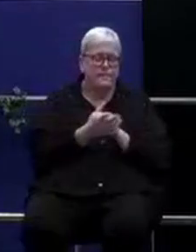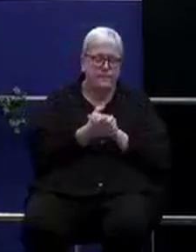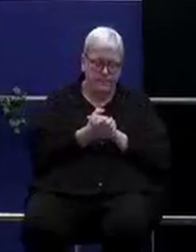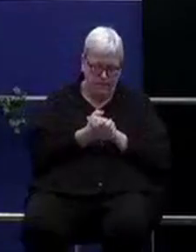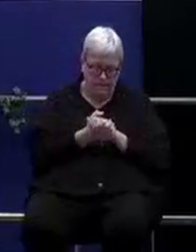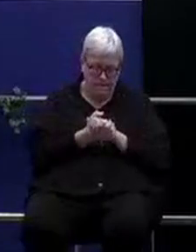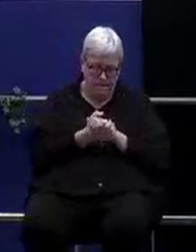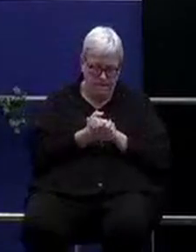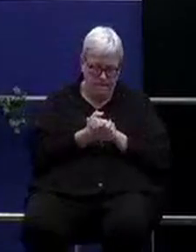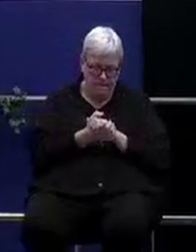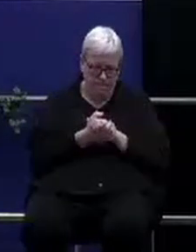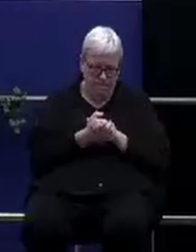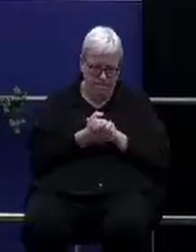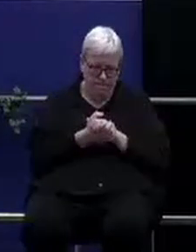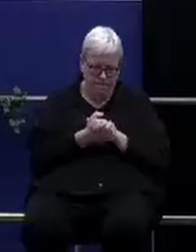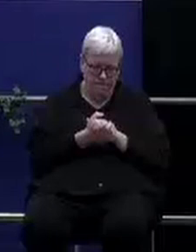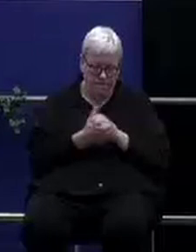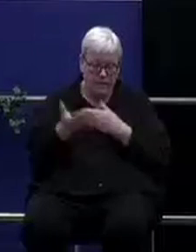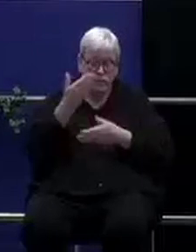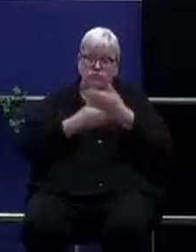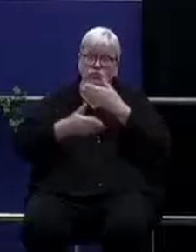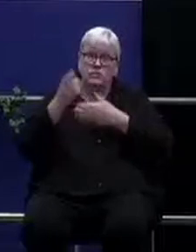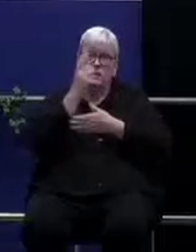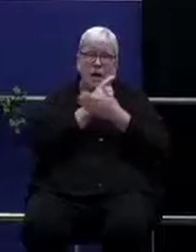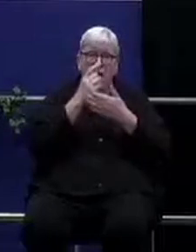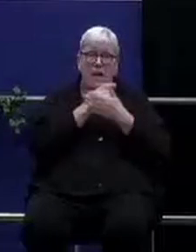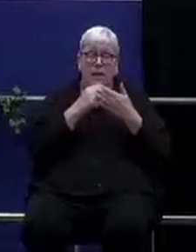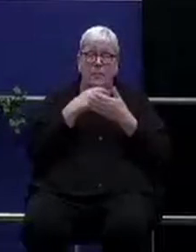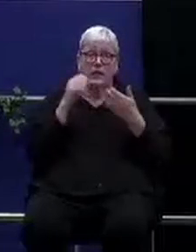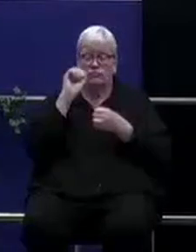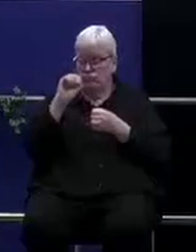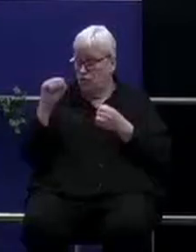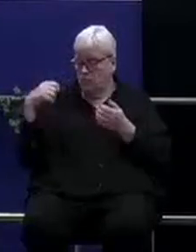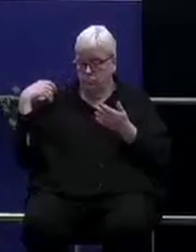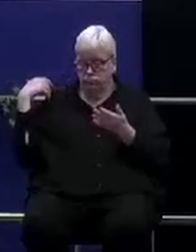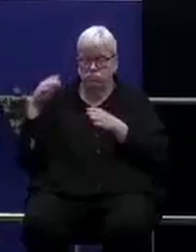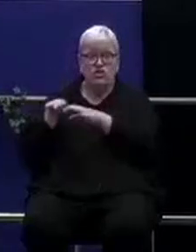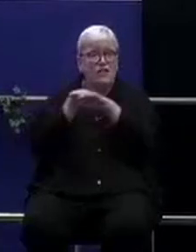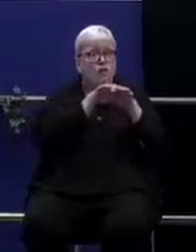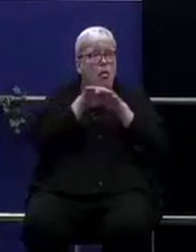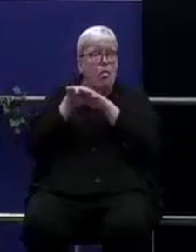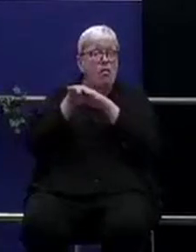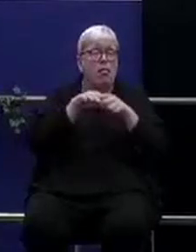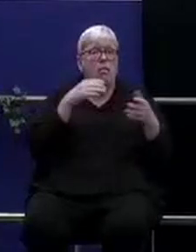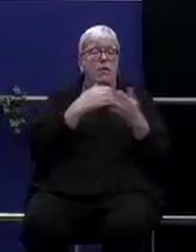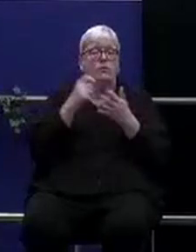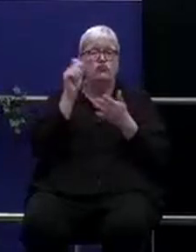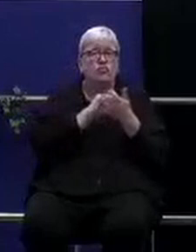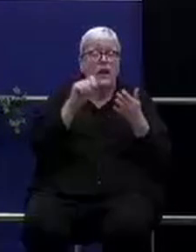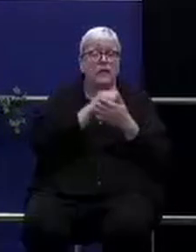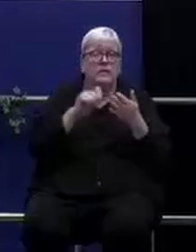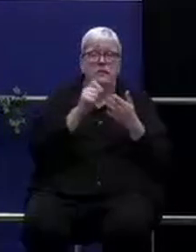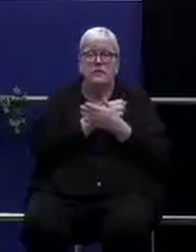you. Can you tell us a bit about your writing journey generally? Maybe if you had to pick out like a few